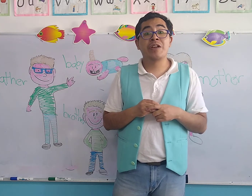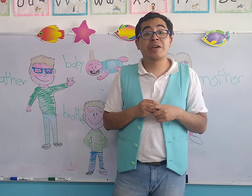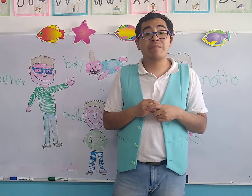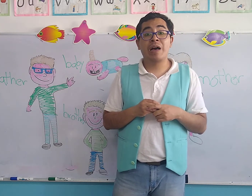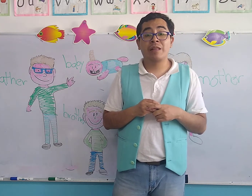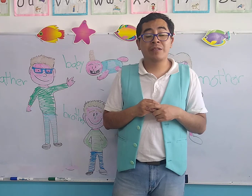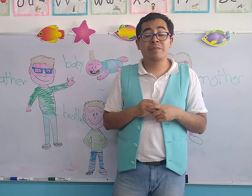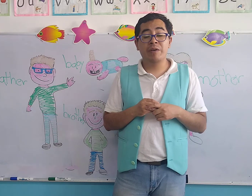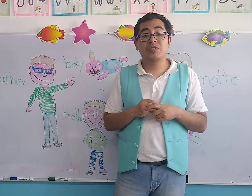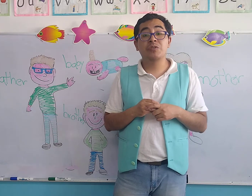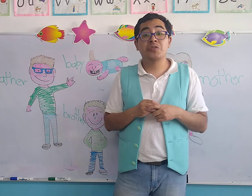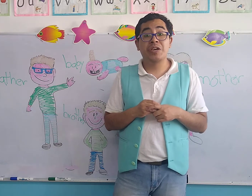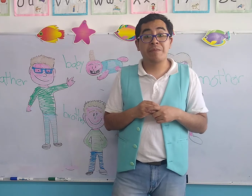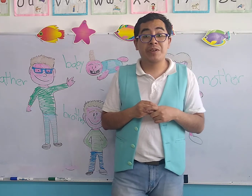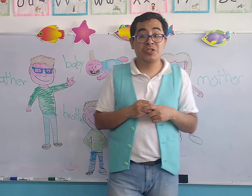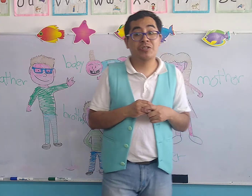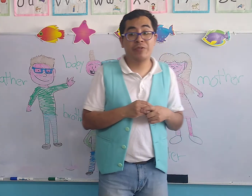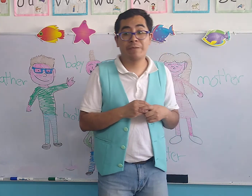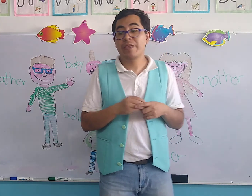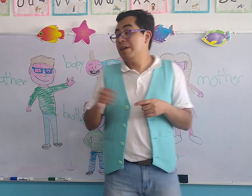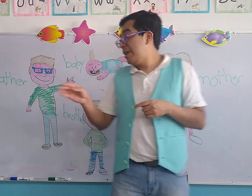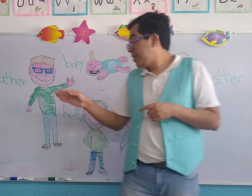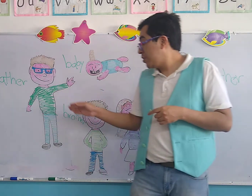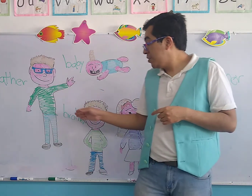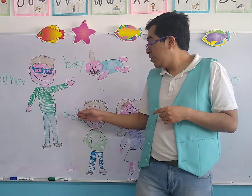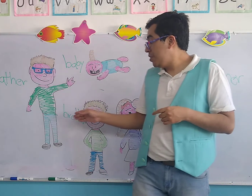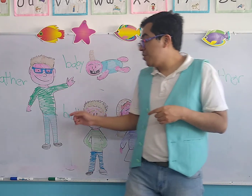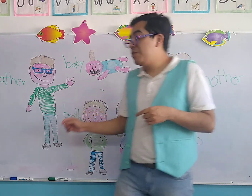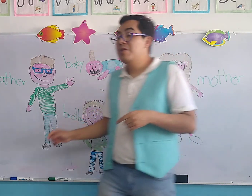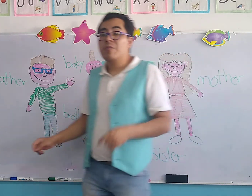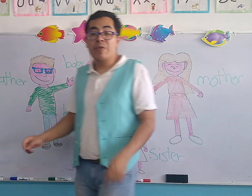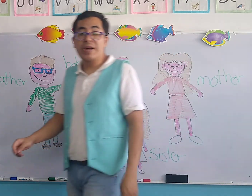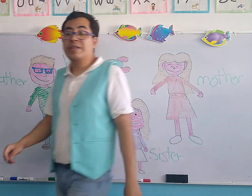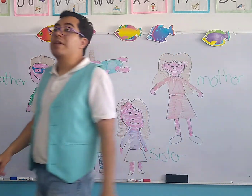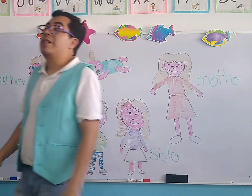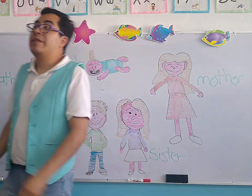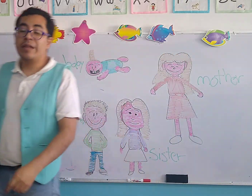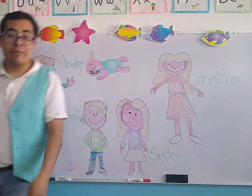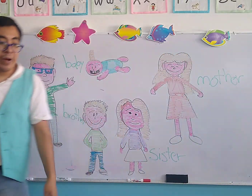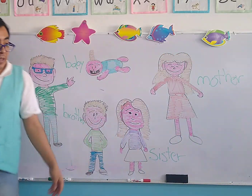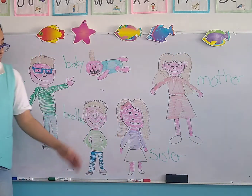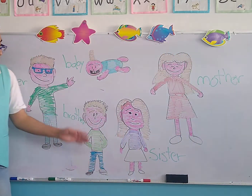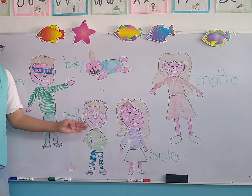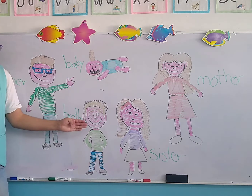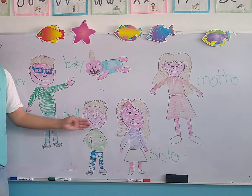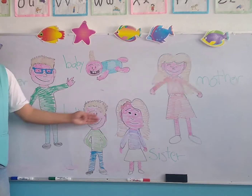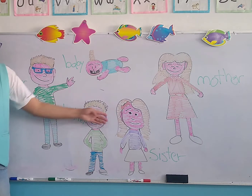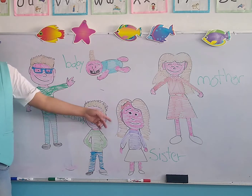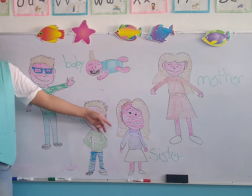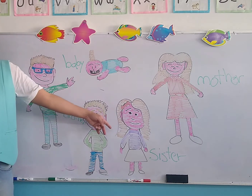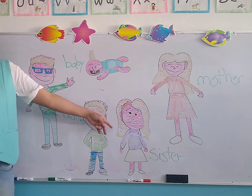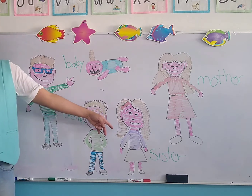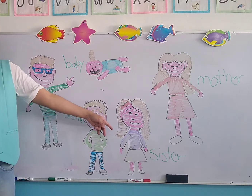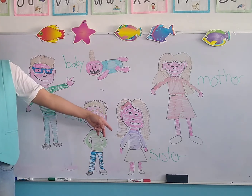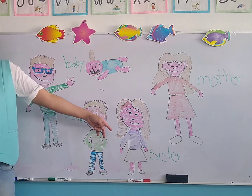learning a lot about you today, my children. Let's continue with the one that is next to. We have